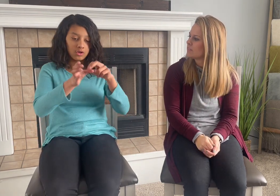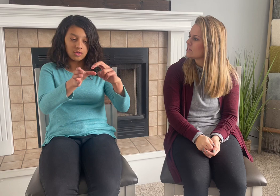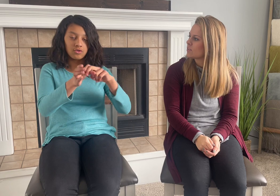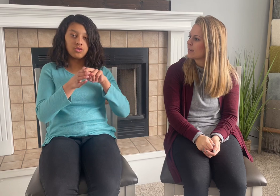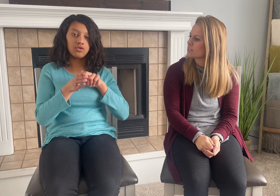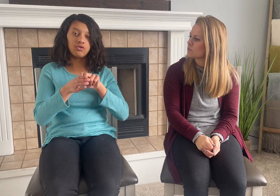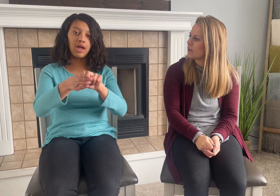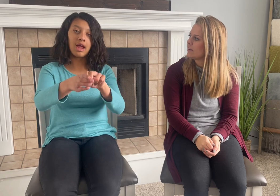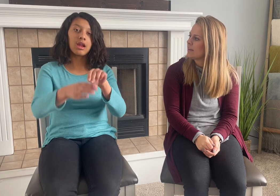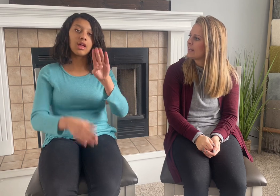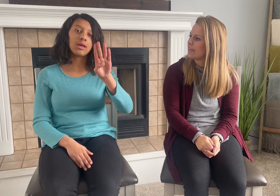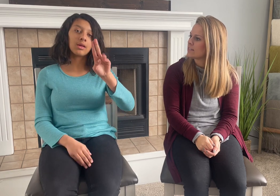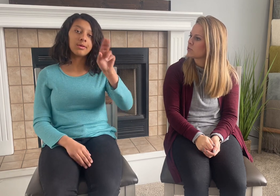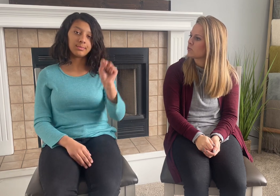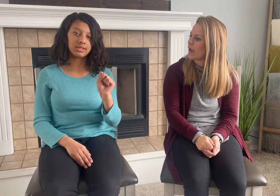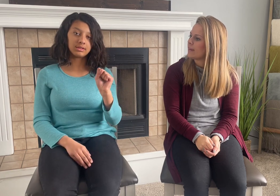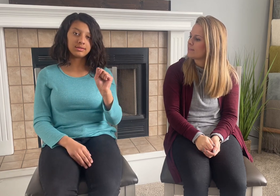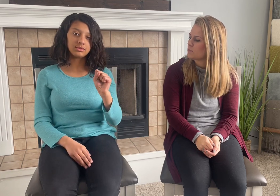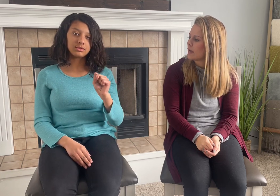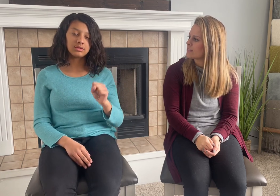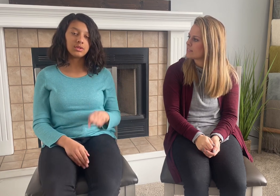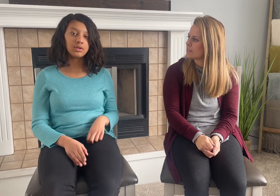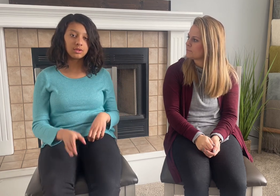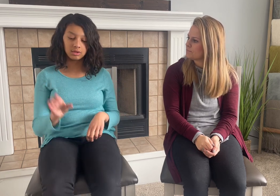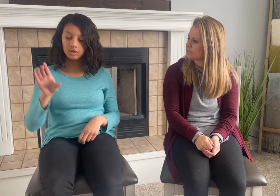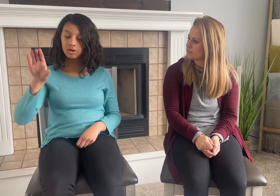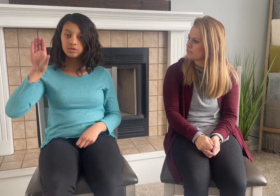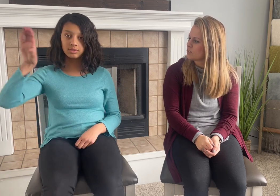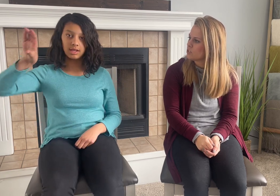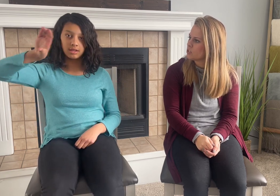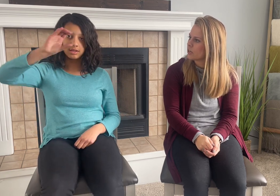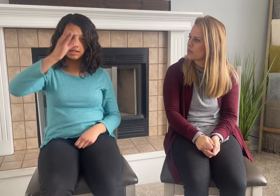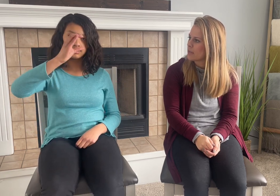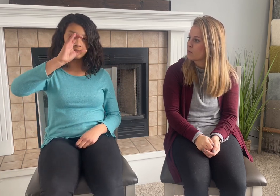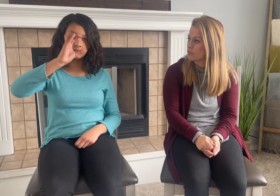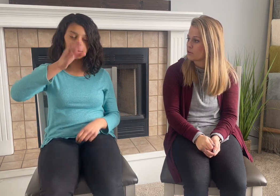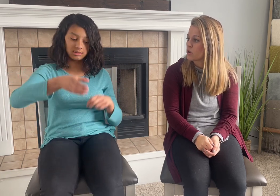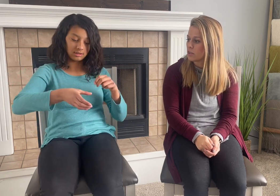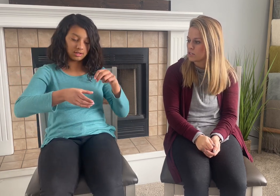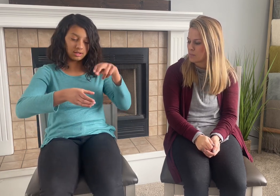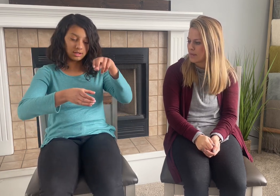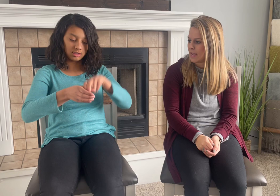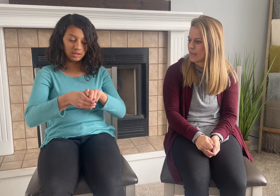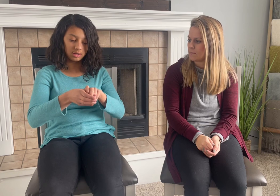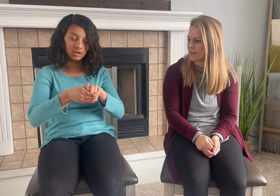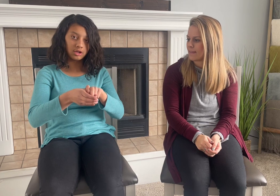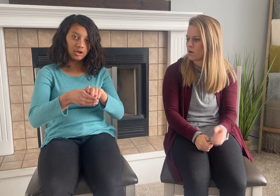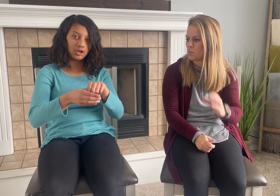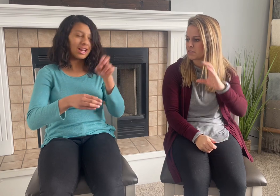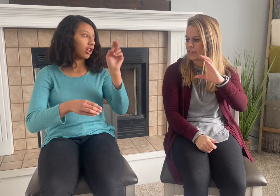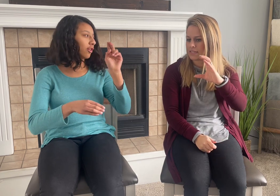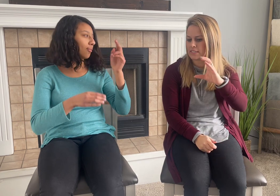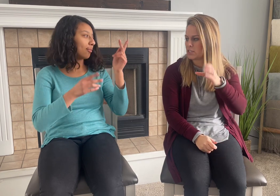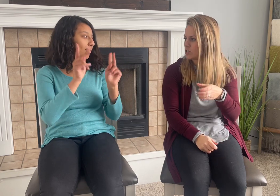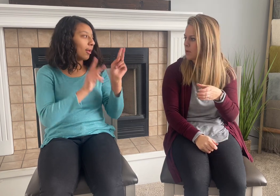So the next one is ride the bus. So you're going to make with your non-dominant hand, make like, almost like a C shape.